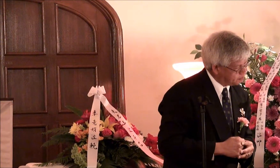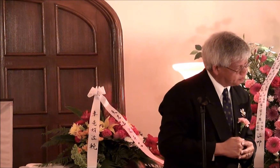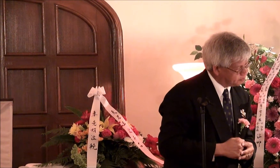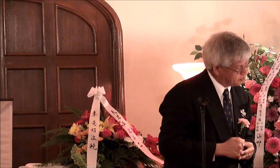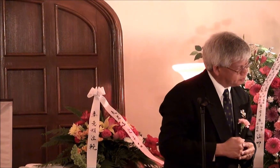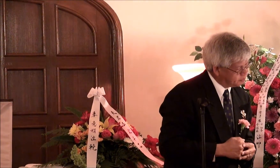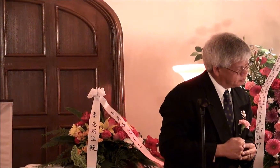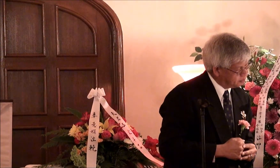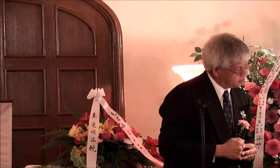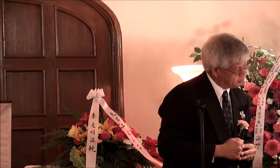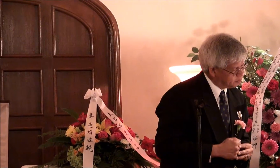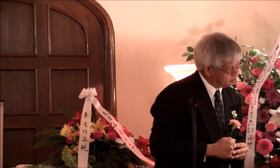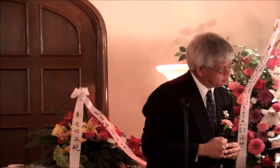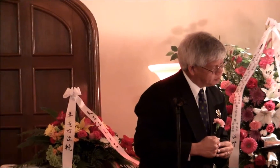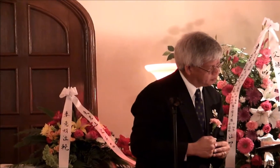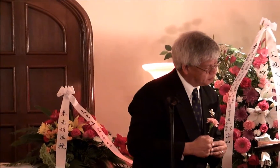I'm sorry.